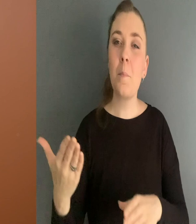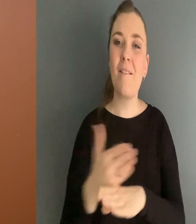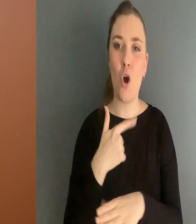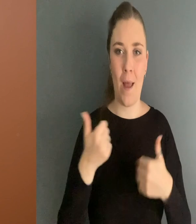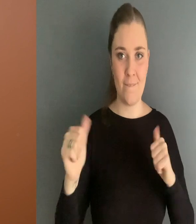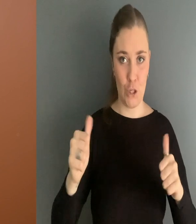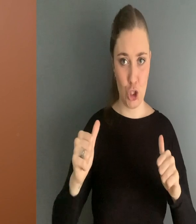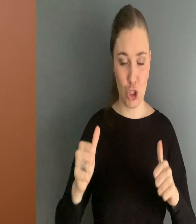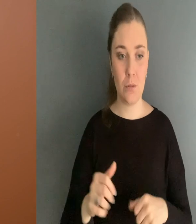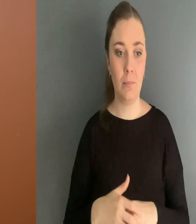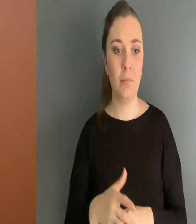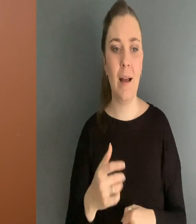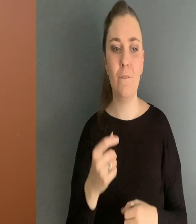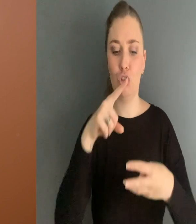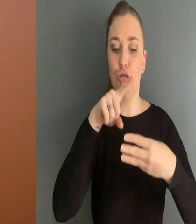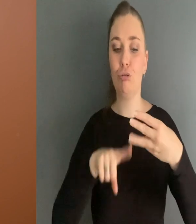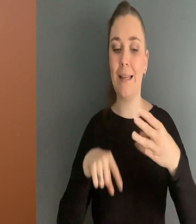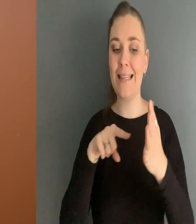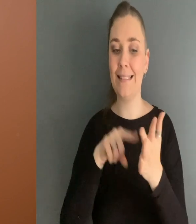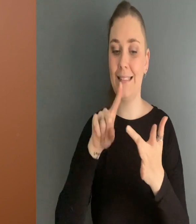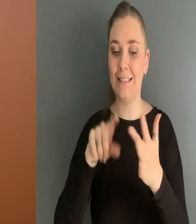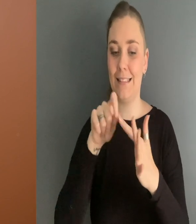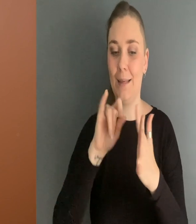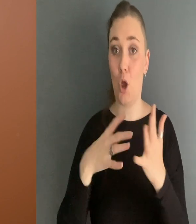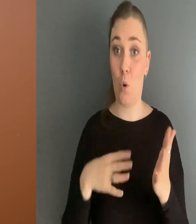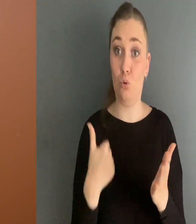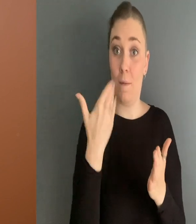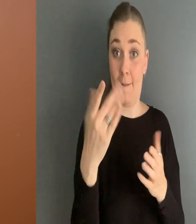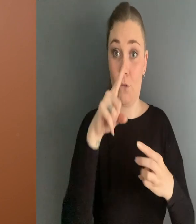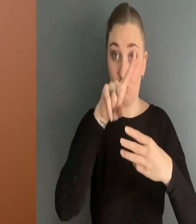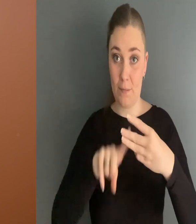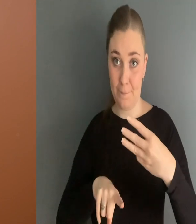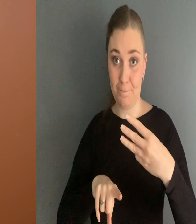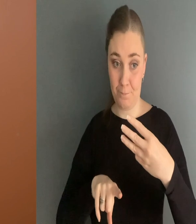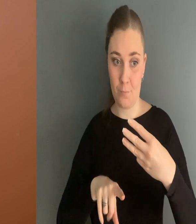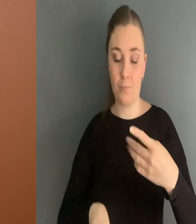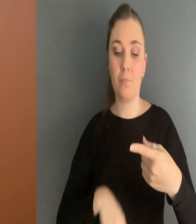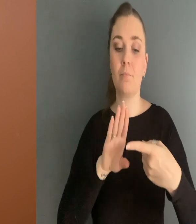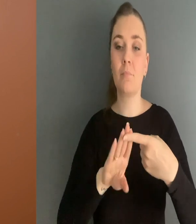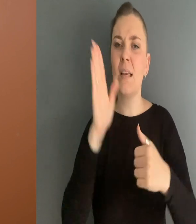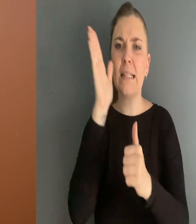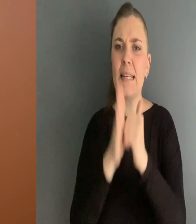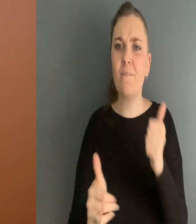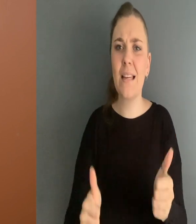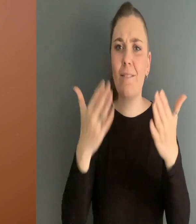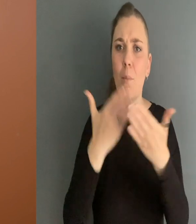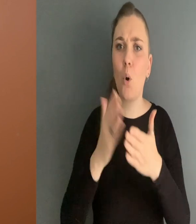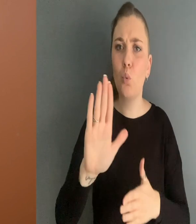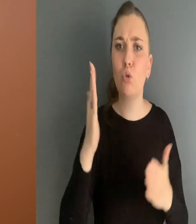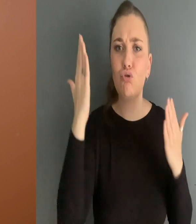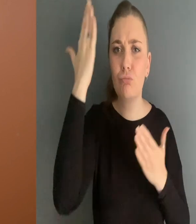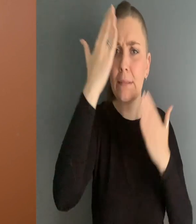go, there are three tips that I want to leave you with. Never give up on your dreams.